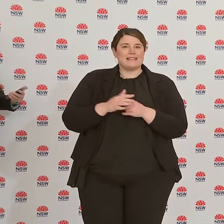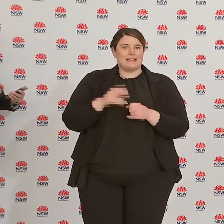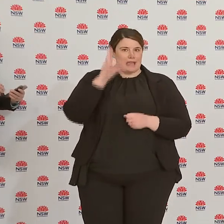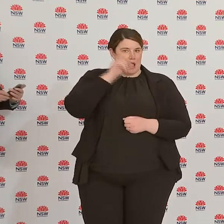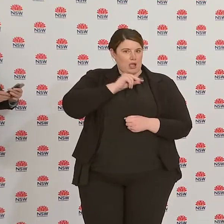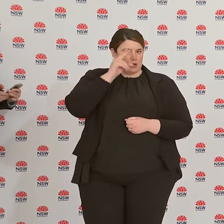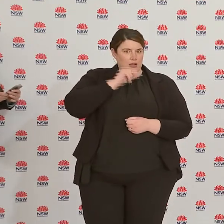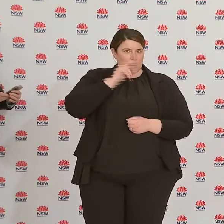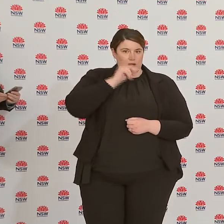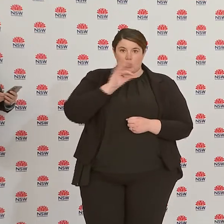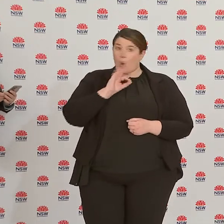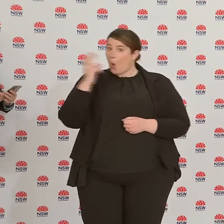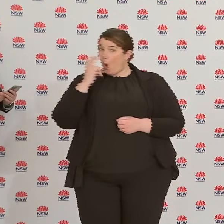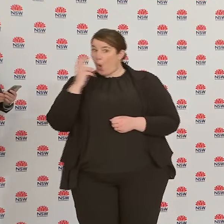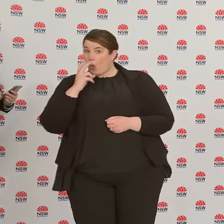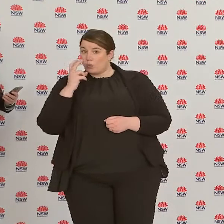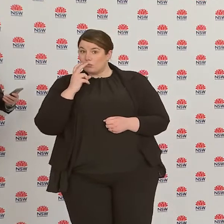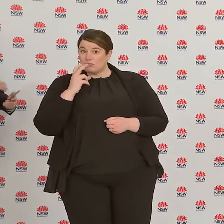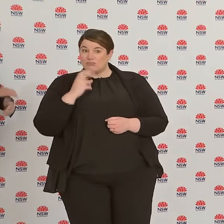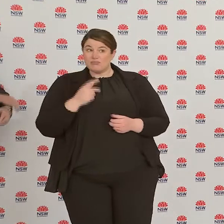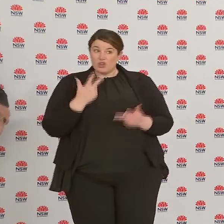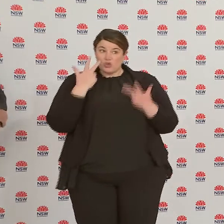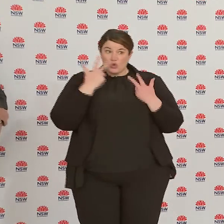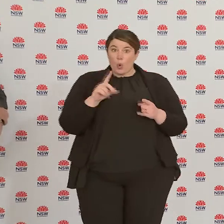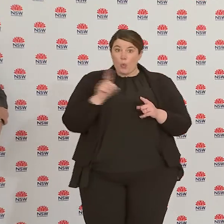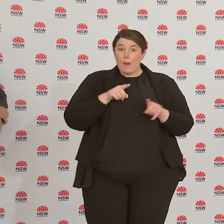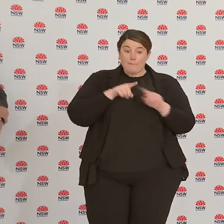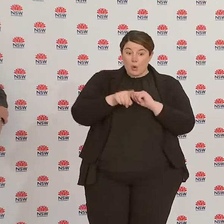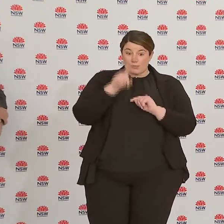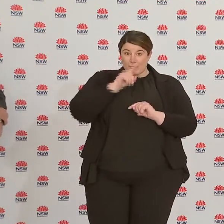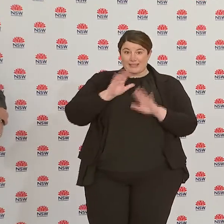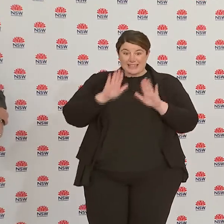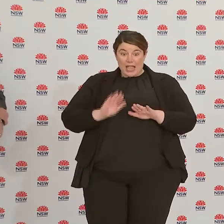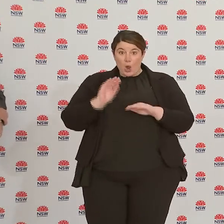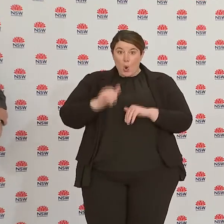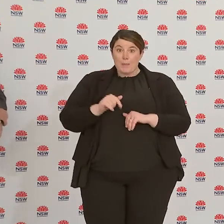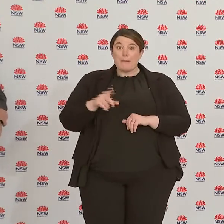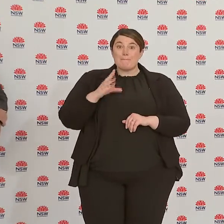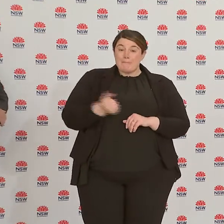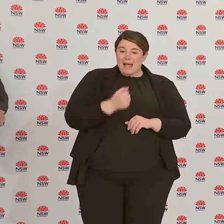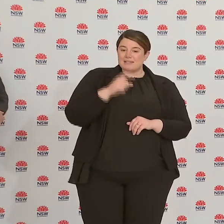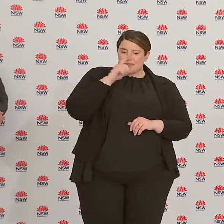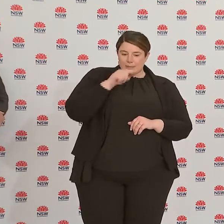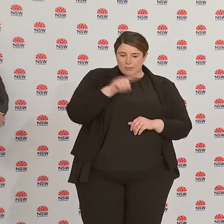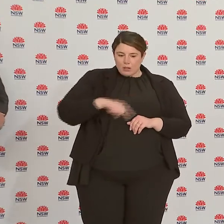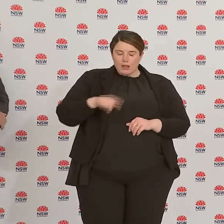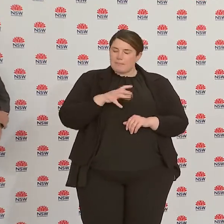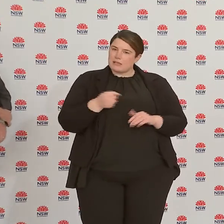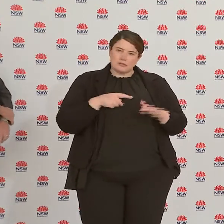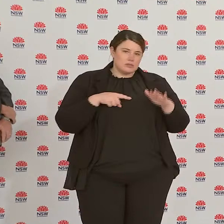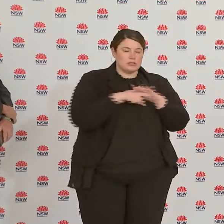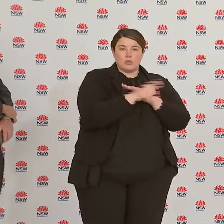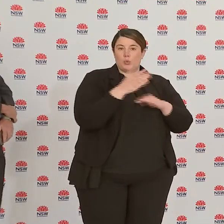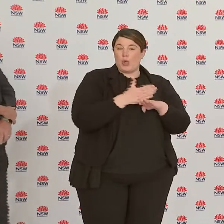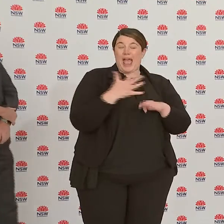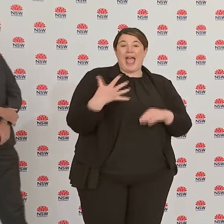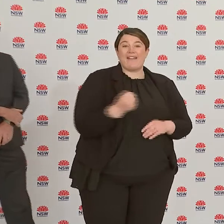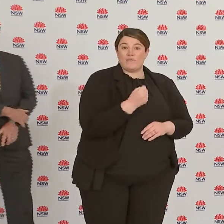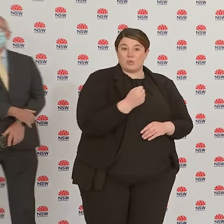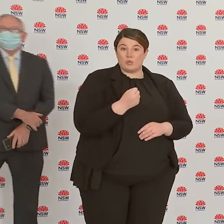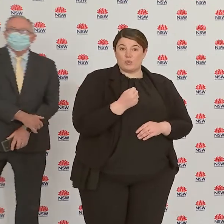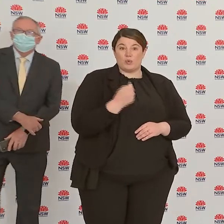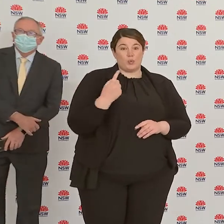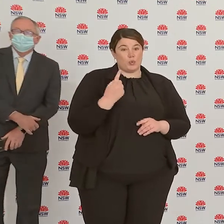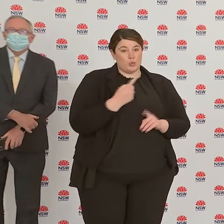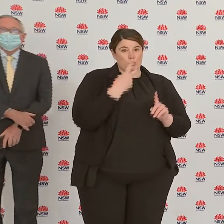that the majority of people are staying at home, but those that have to work in those essential industries are going out, and they tend to be younger,